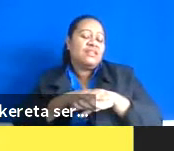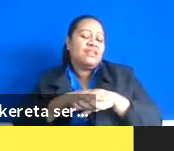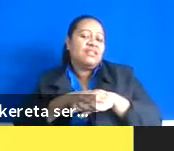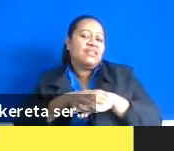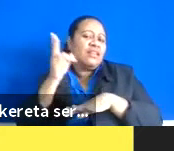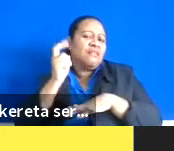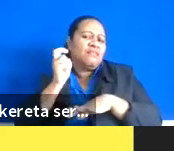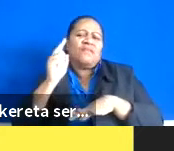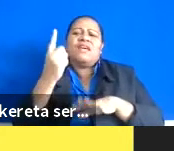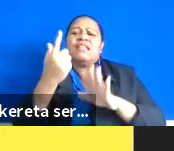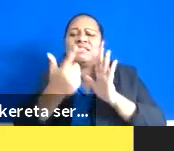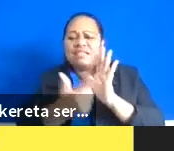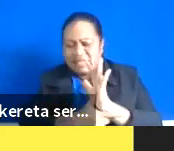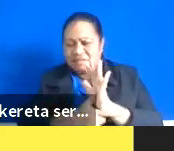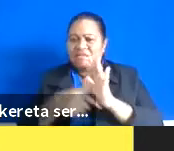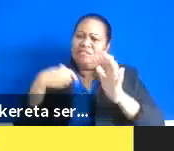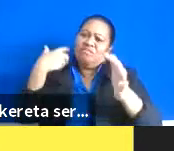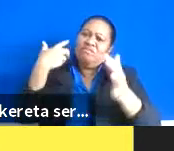time in thousands of years.